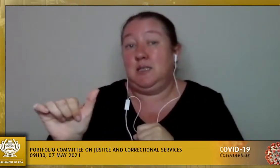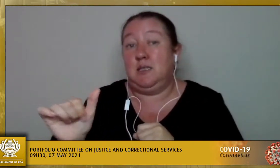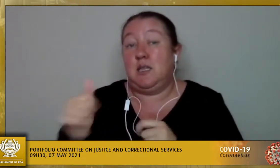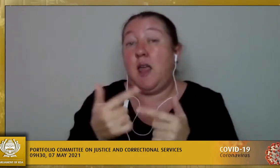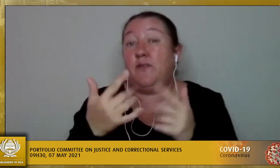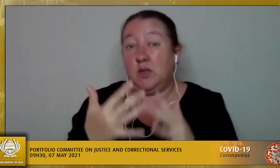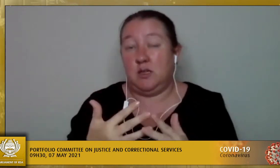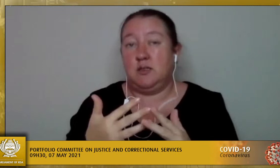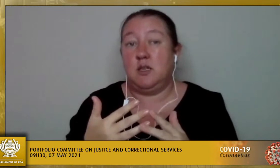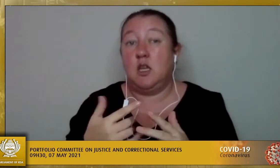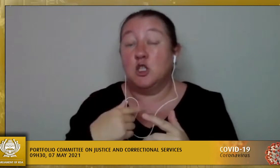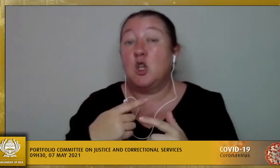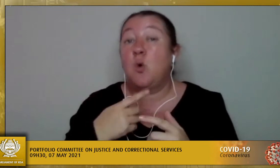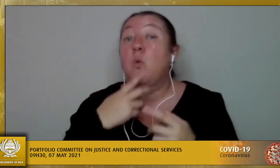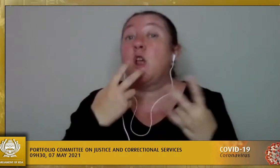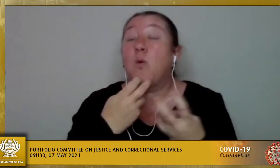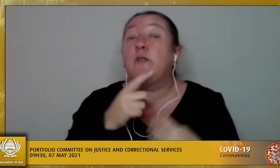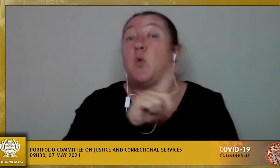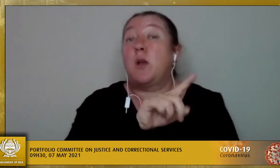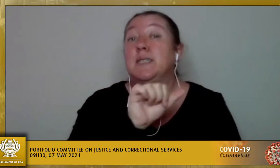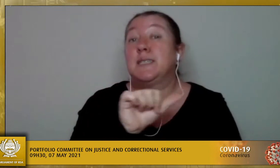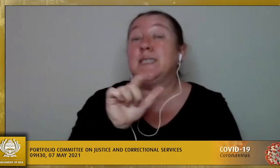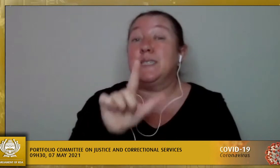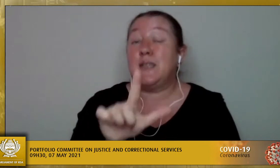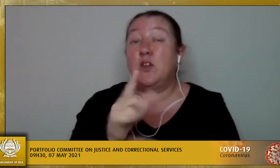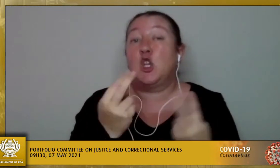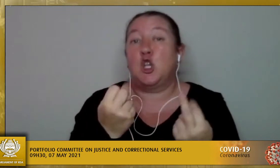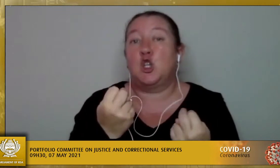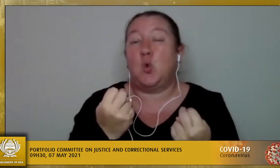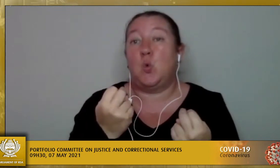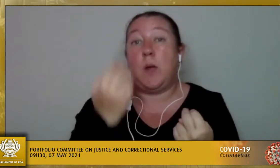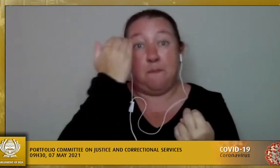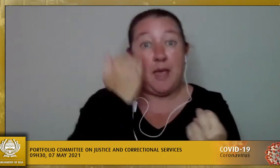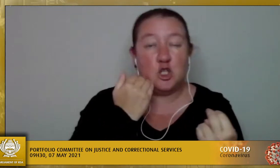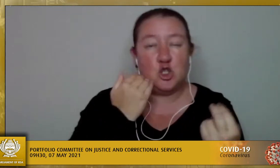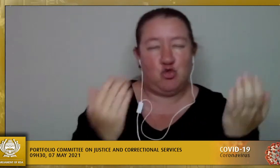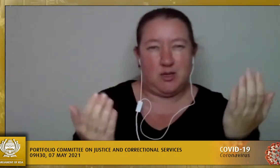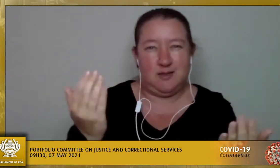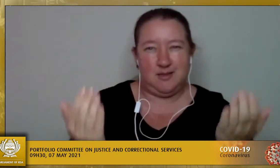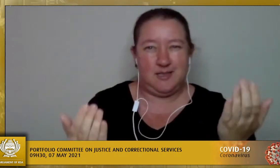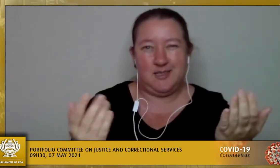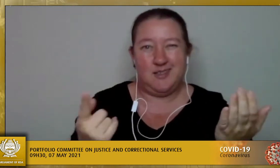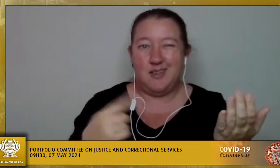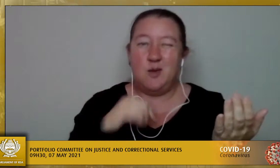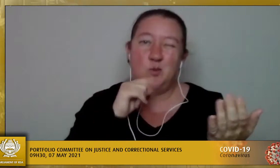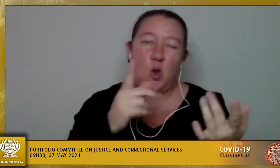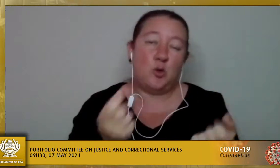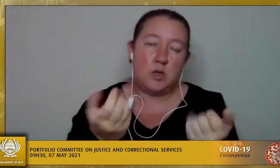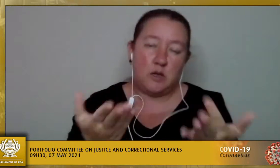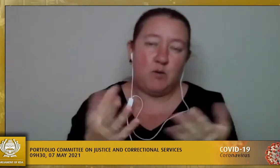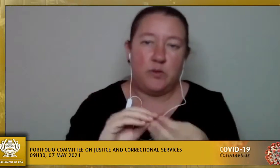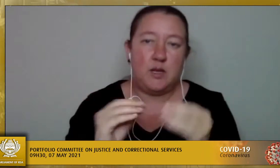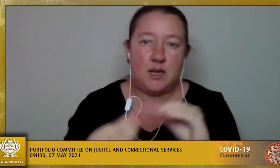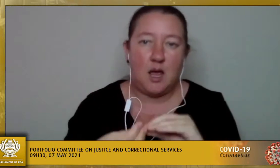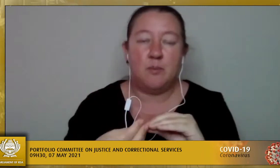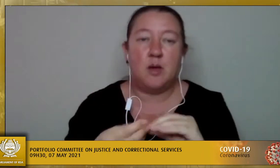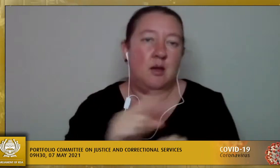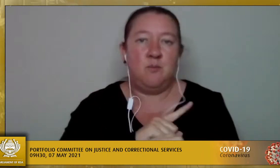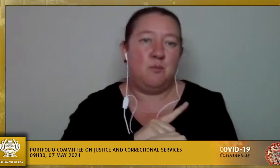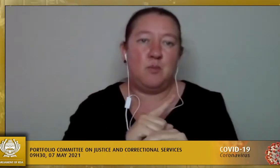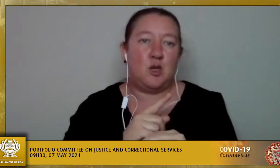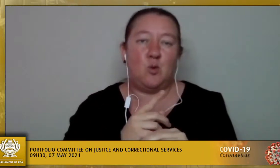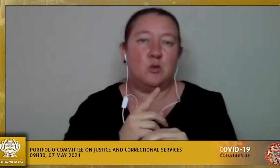we're looking for 167 new Magistrate I'm not going to give you the number because there's no